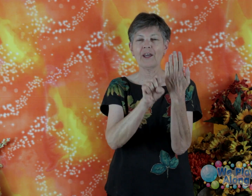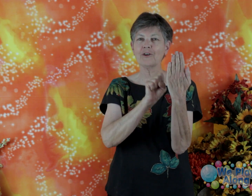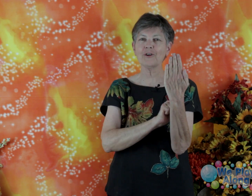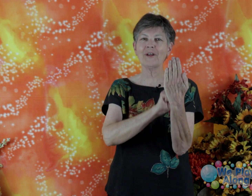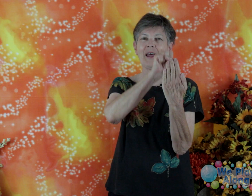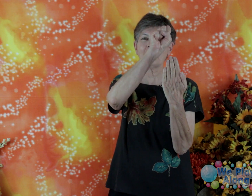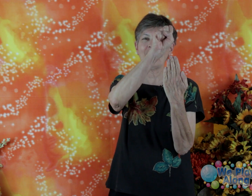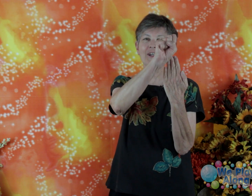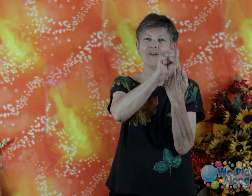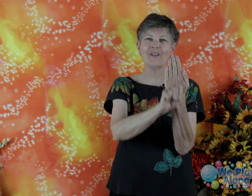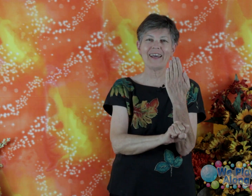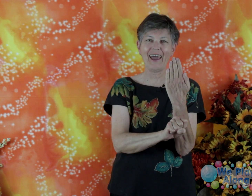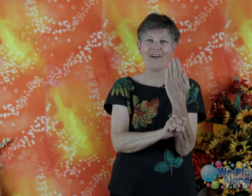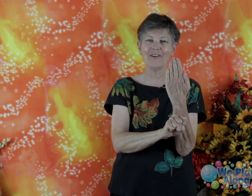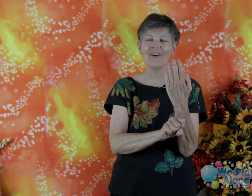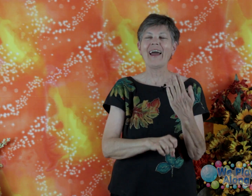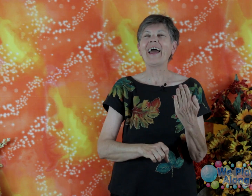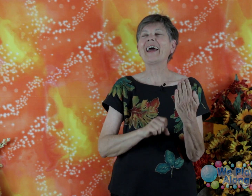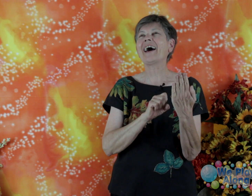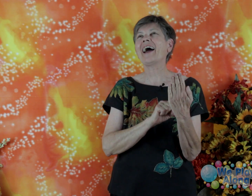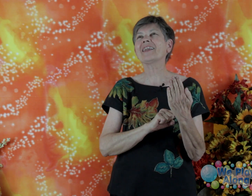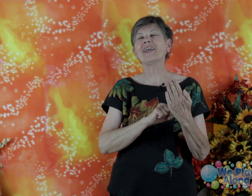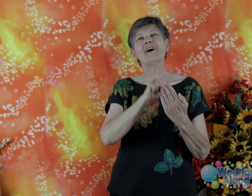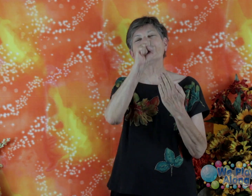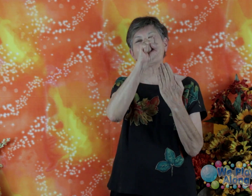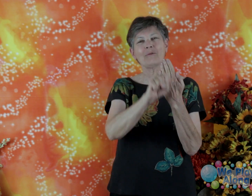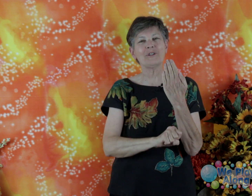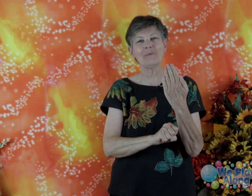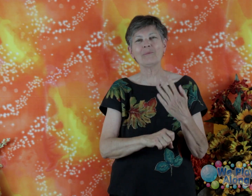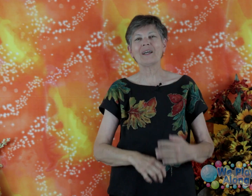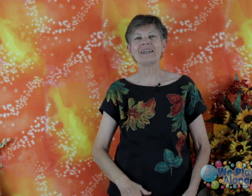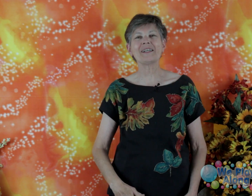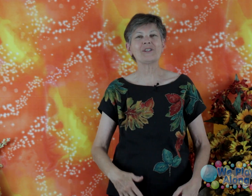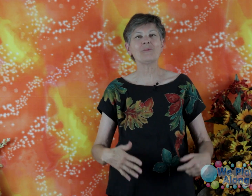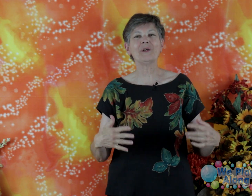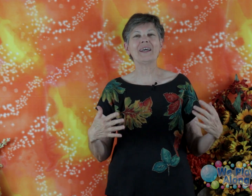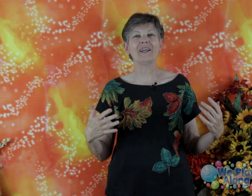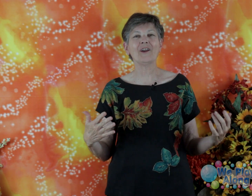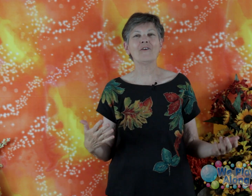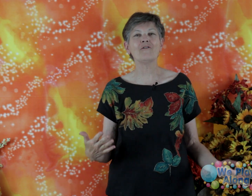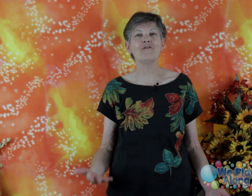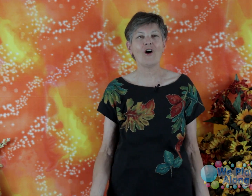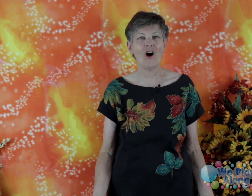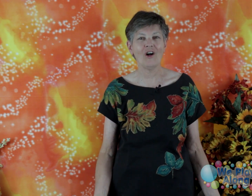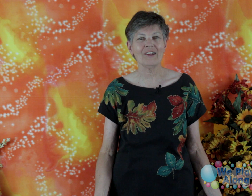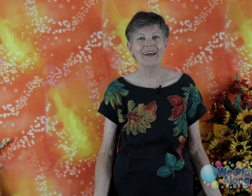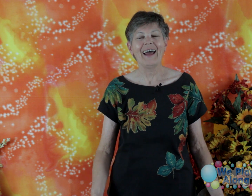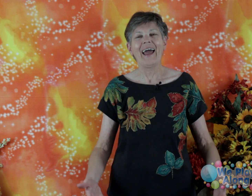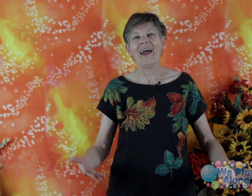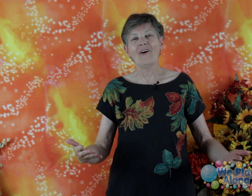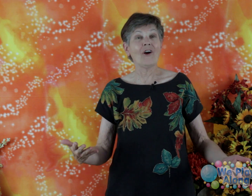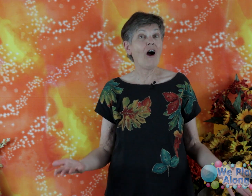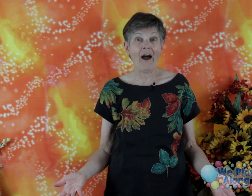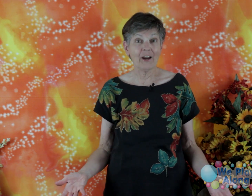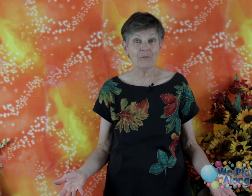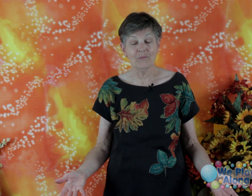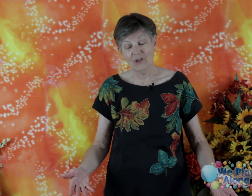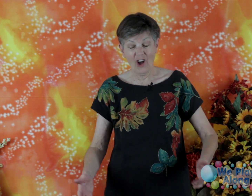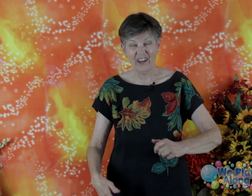you're turning that page of the calendar. And I love September because it's the beginning of fall or autumn. You call it